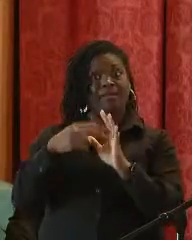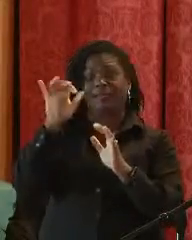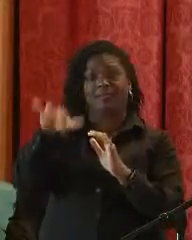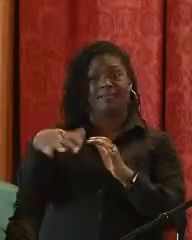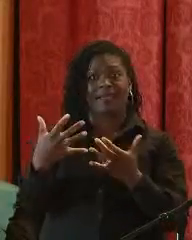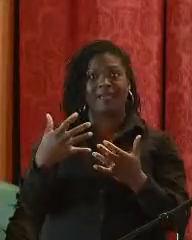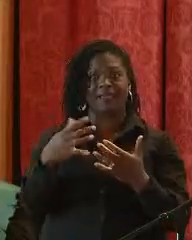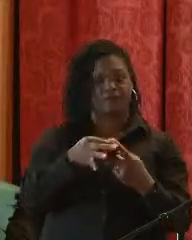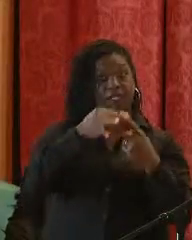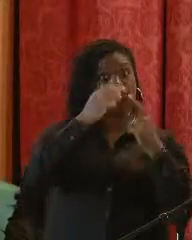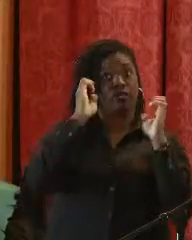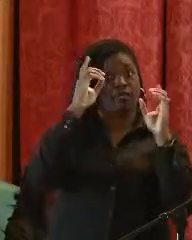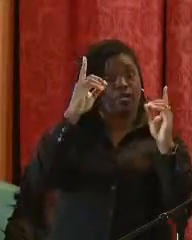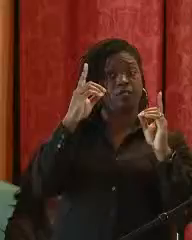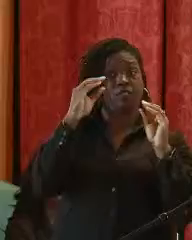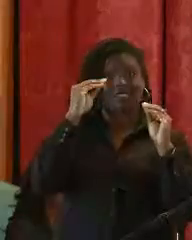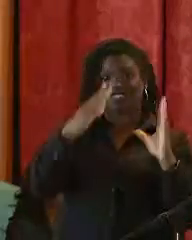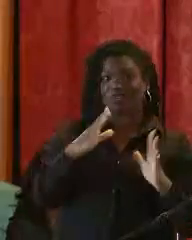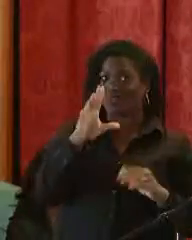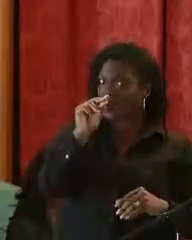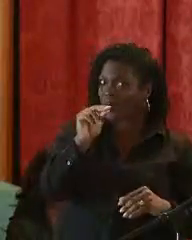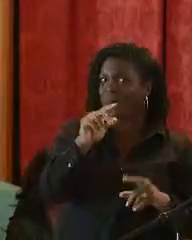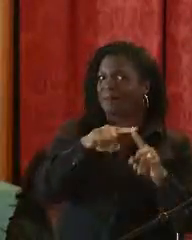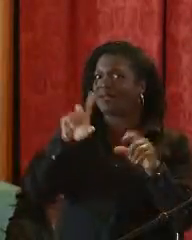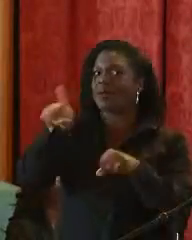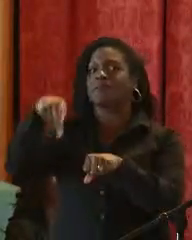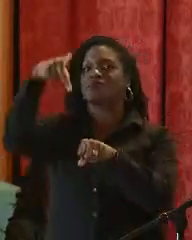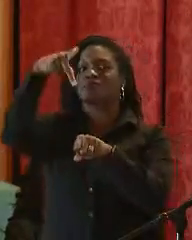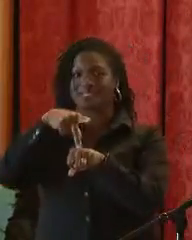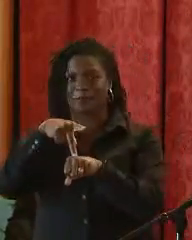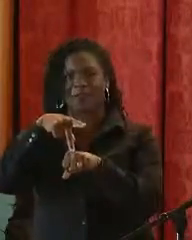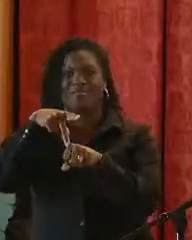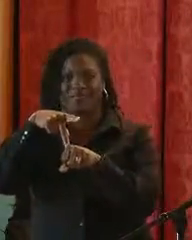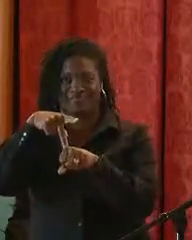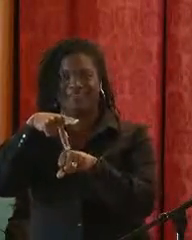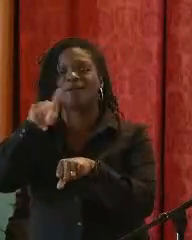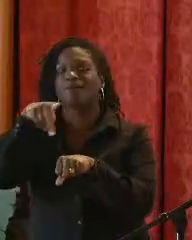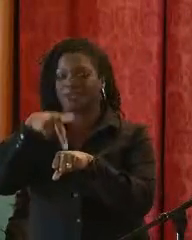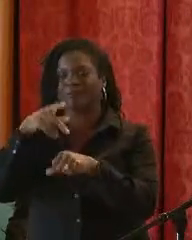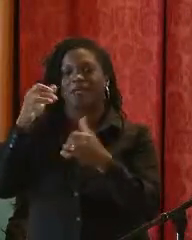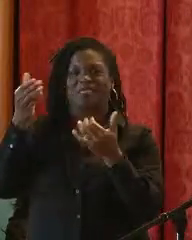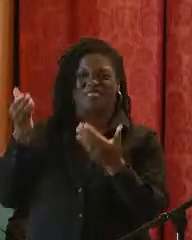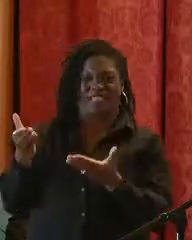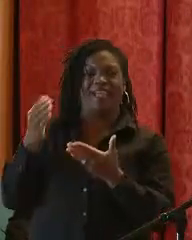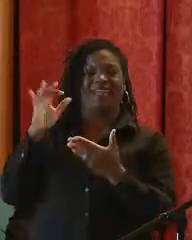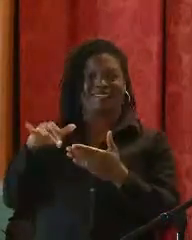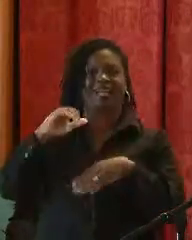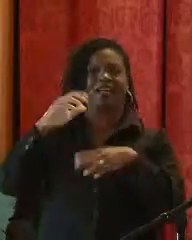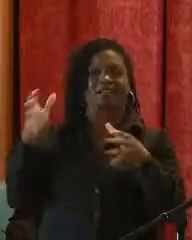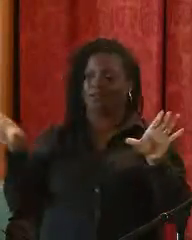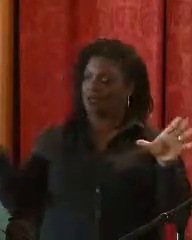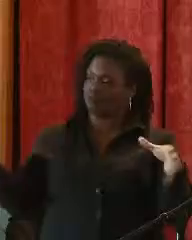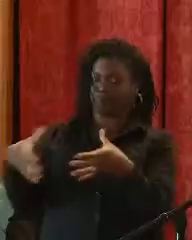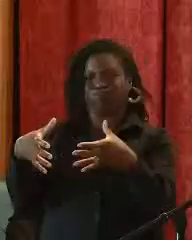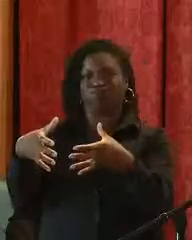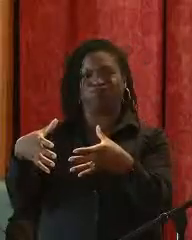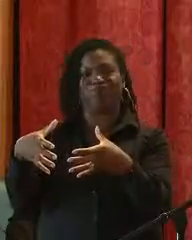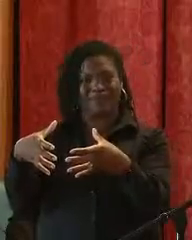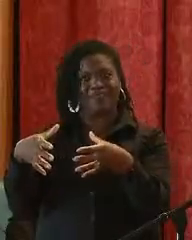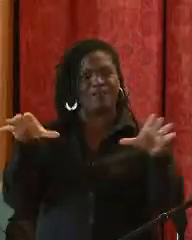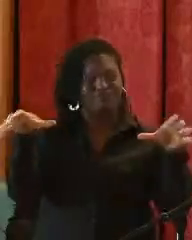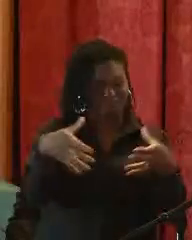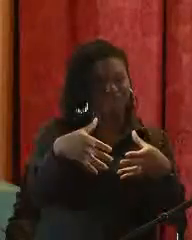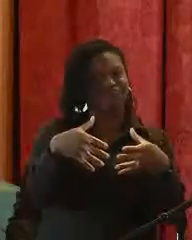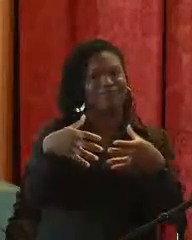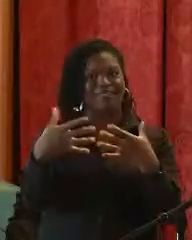as a special ed teacher, but as a principal. And that is not the norm. I have never seen that before in my